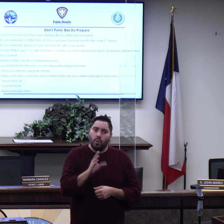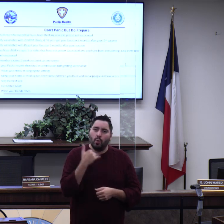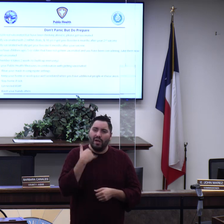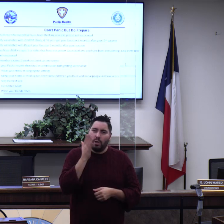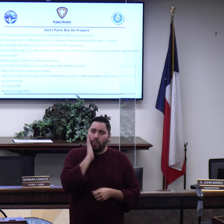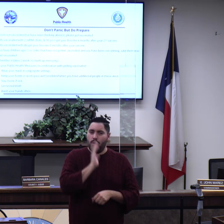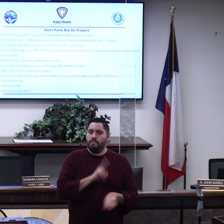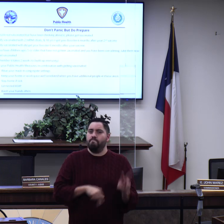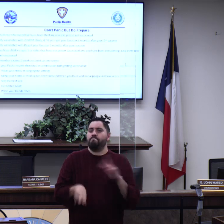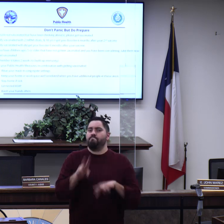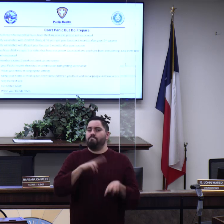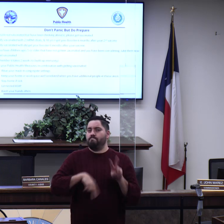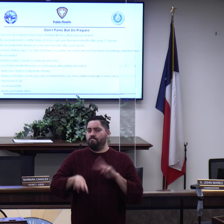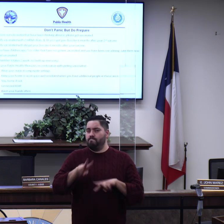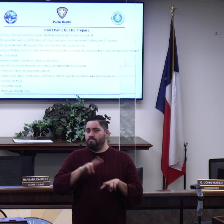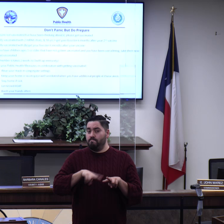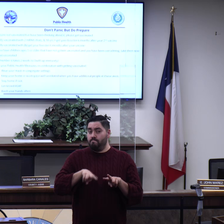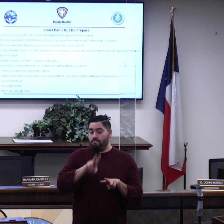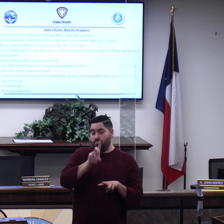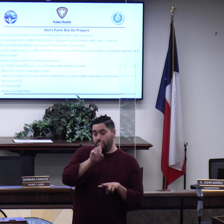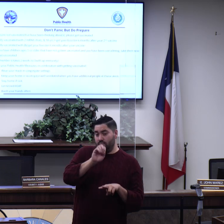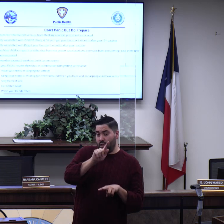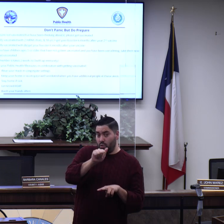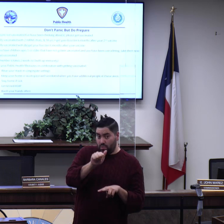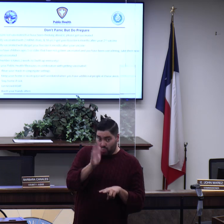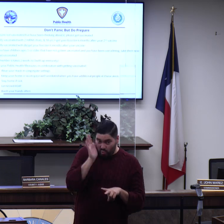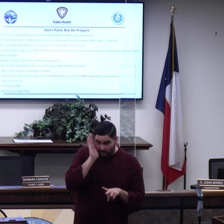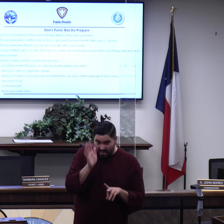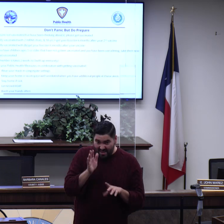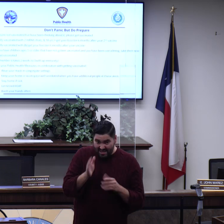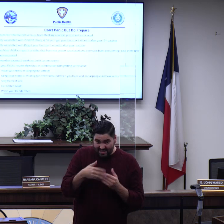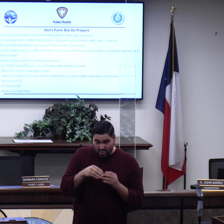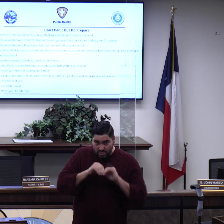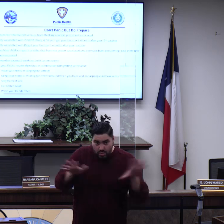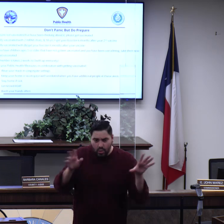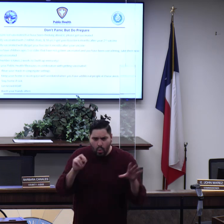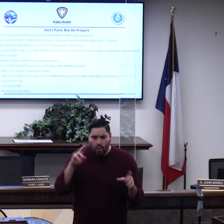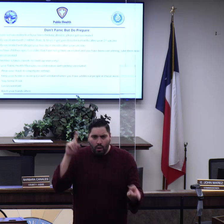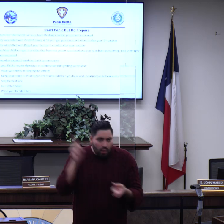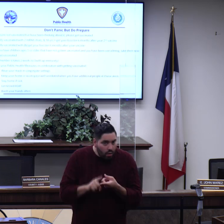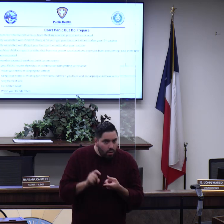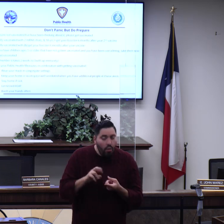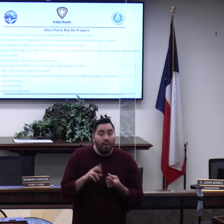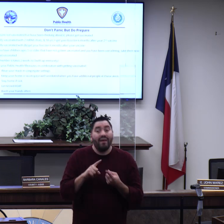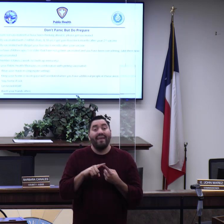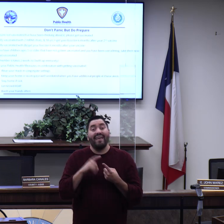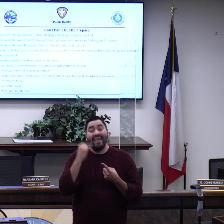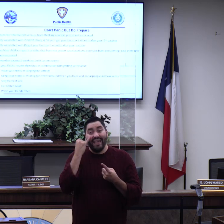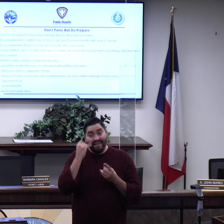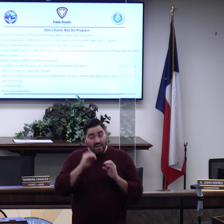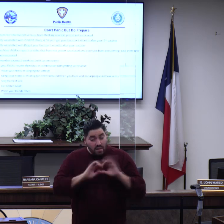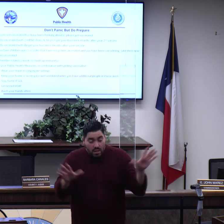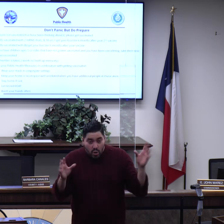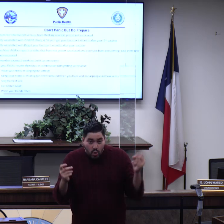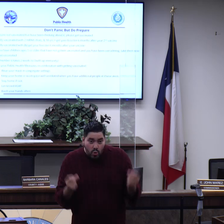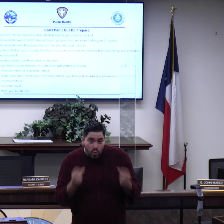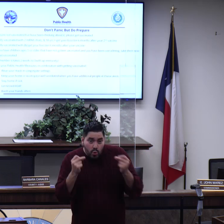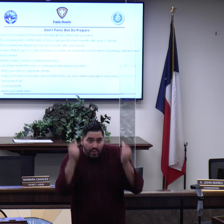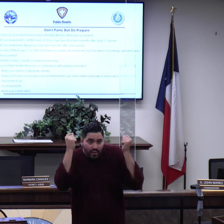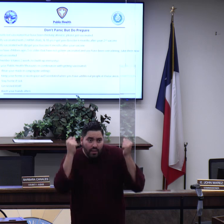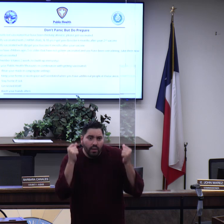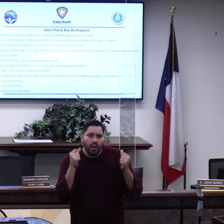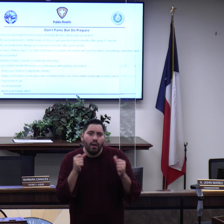transmission based off of the Delta. Is it going to be more transmissible than the Delta or less? But if it spreads very quickly, but it's not